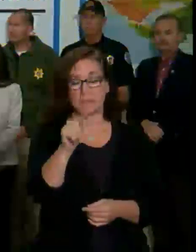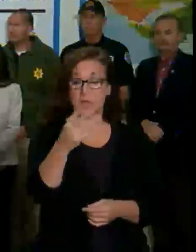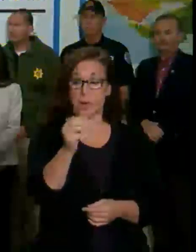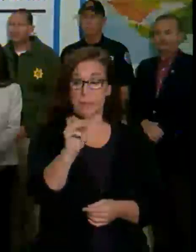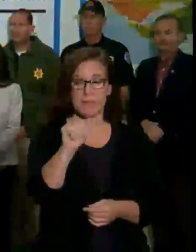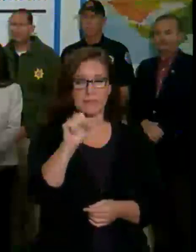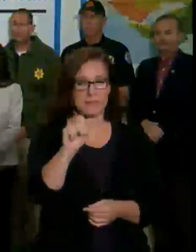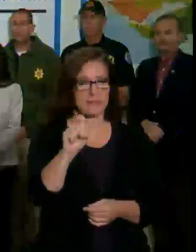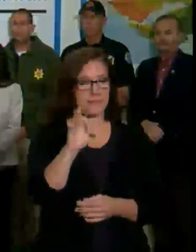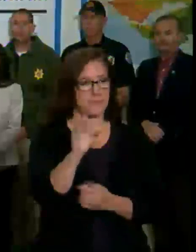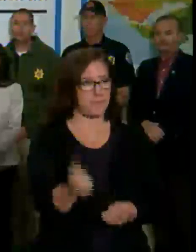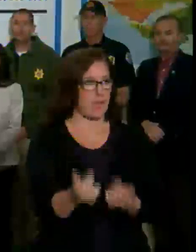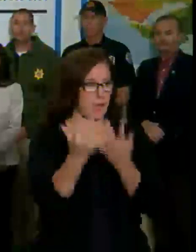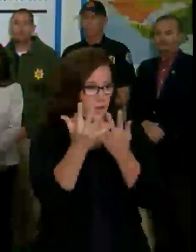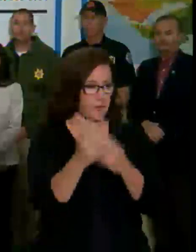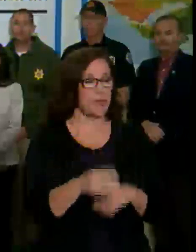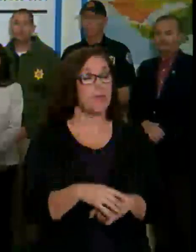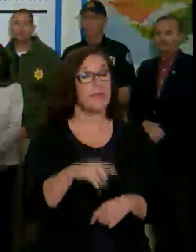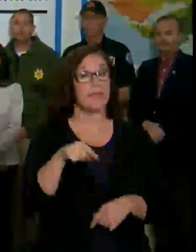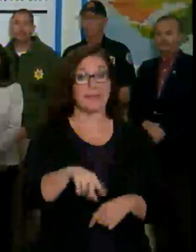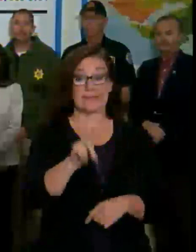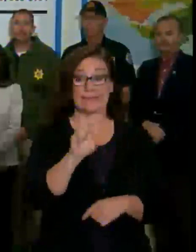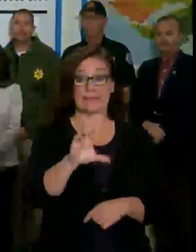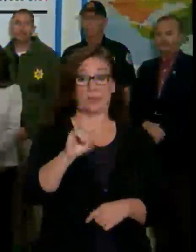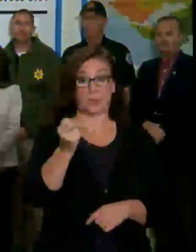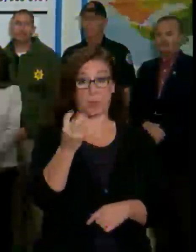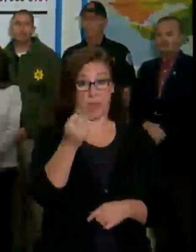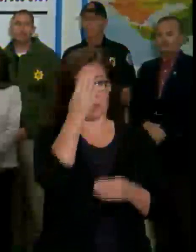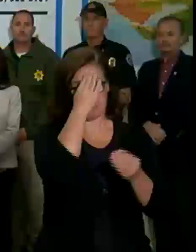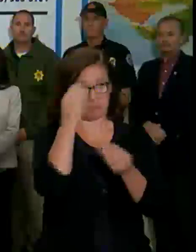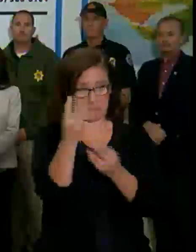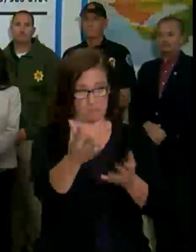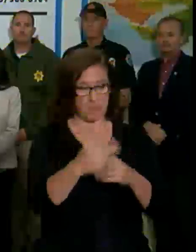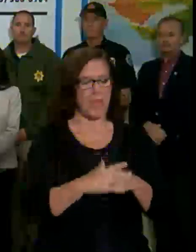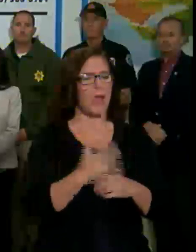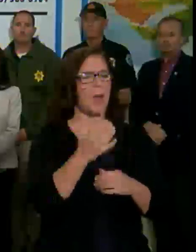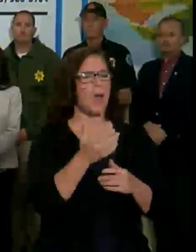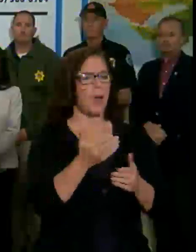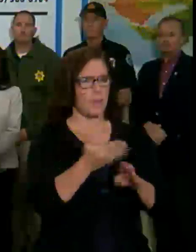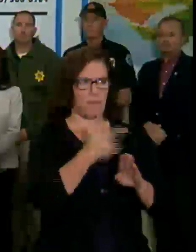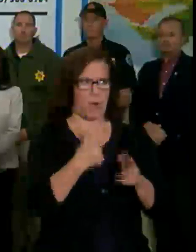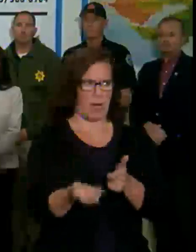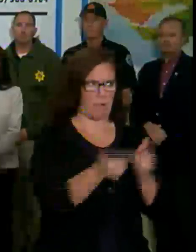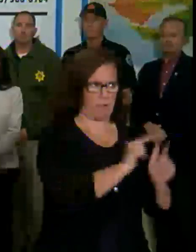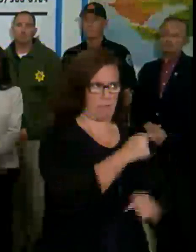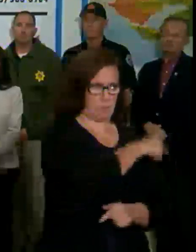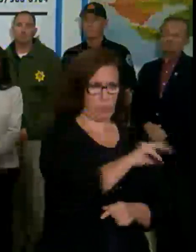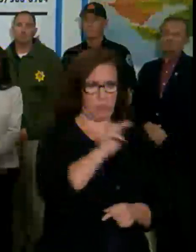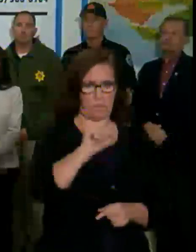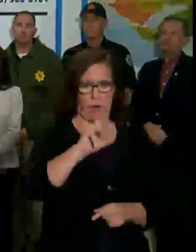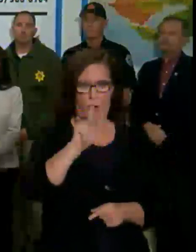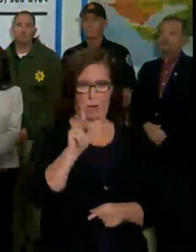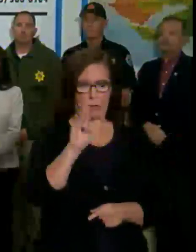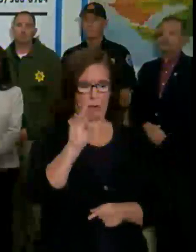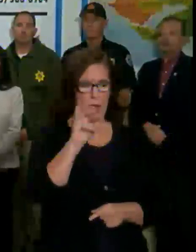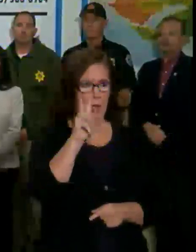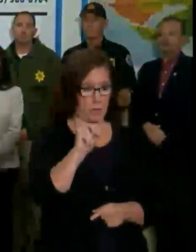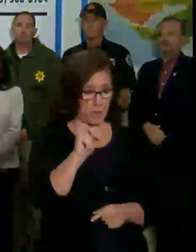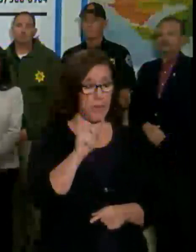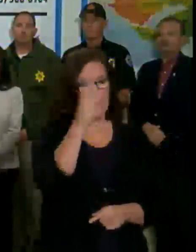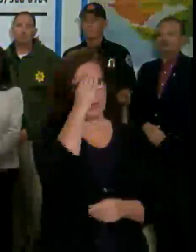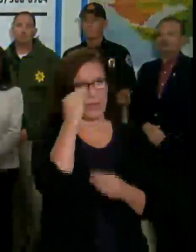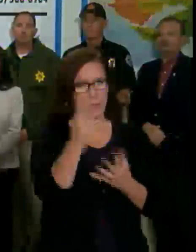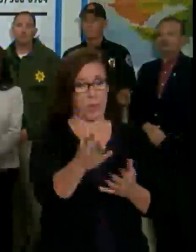Before I turn it over to Operations Section Chief Mark Brown, I would like to make one important announcement. The City of Ventura is opening a local assistance